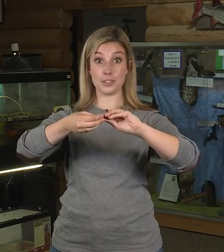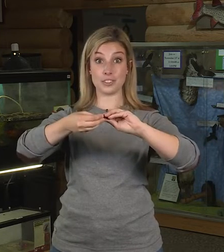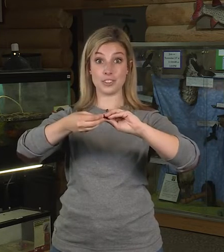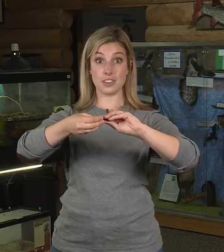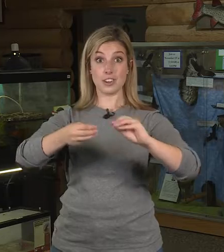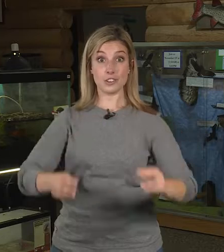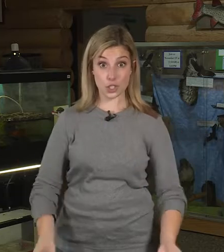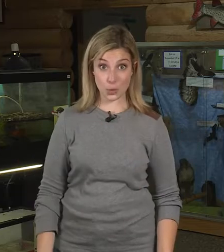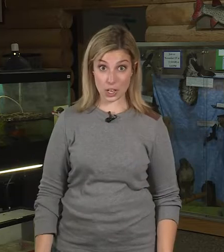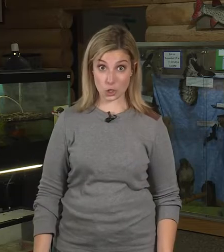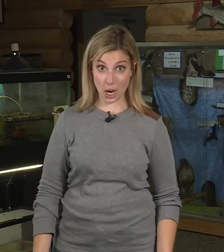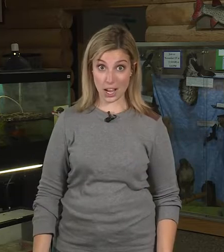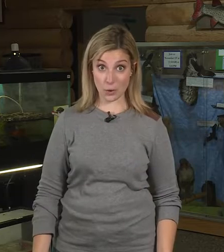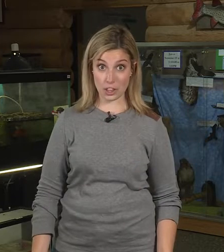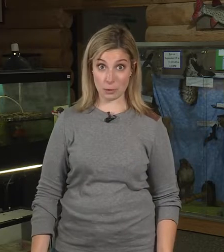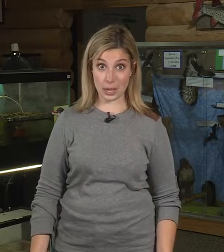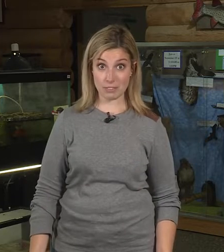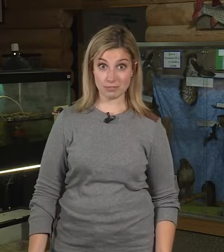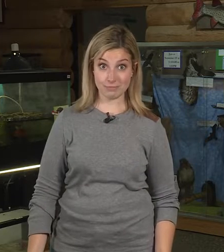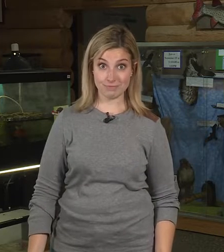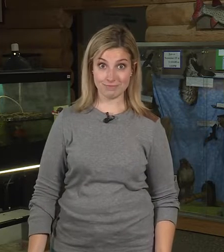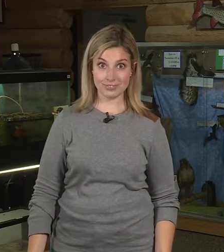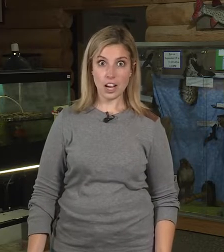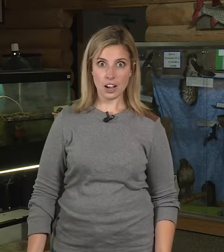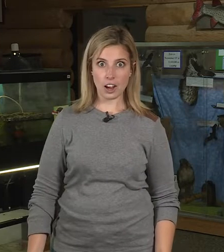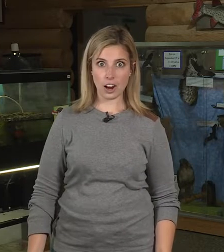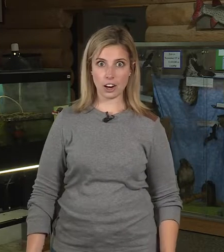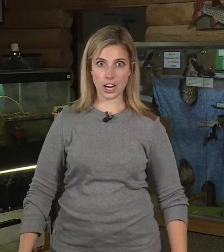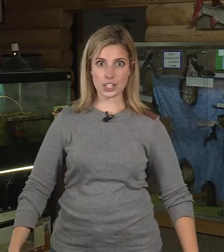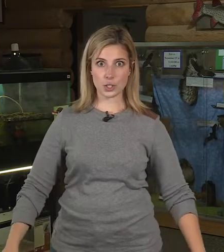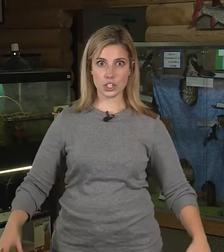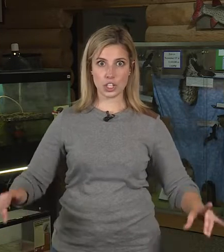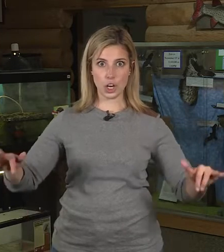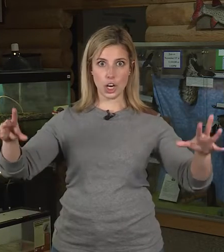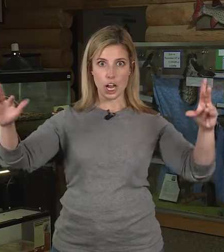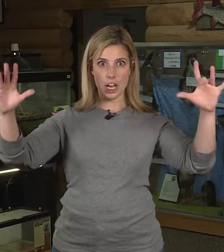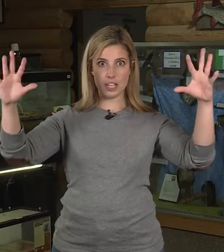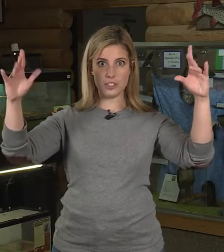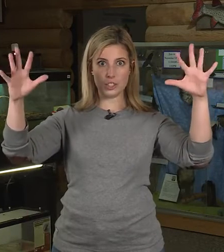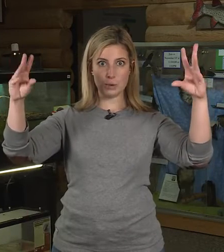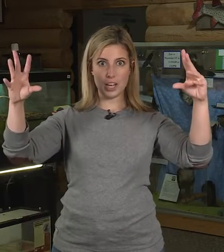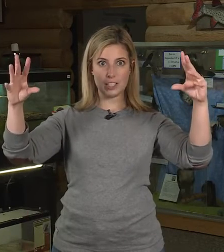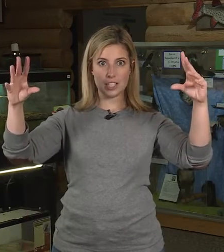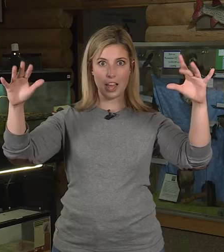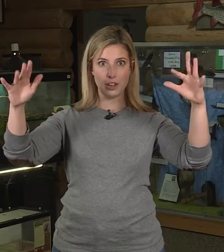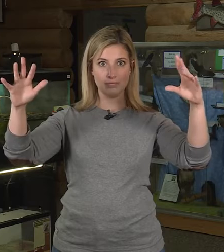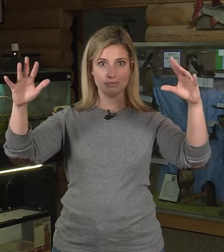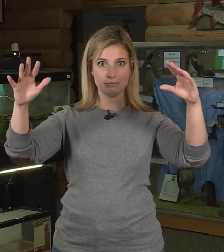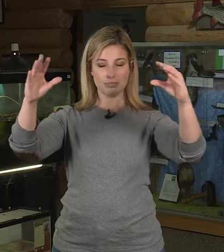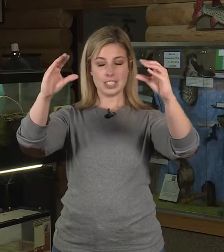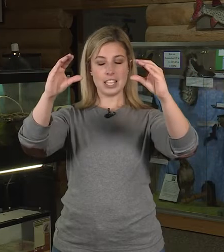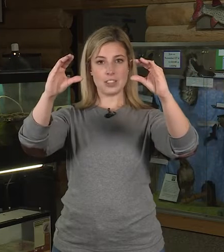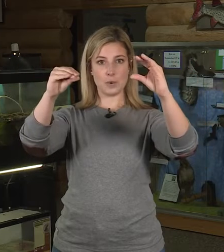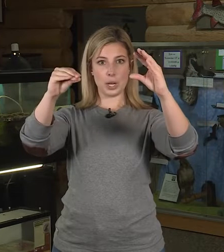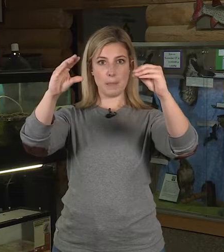numbers. Do you want to try it with me? All right, so let's get our hands ready together. Then we're going to make